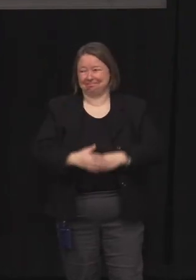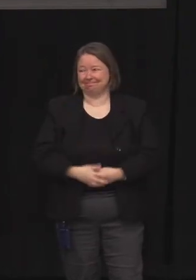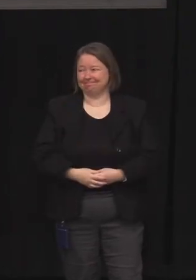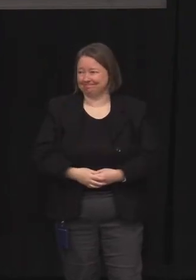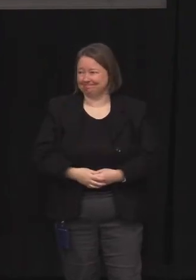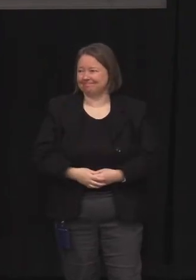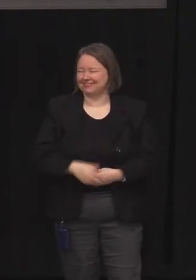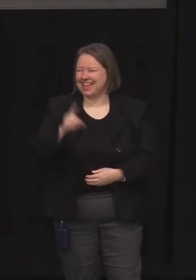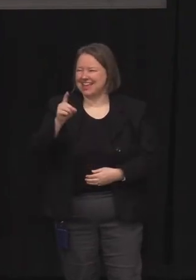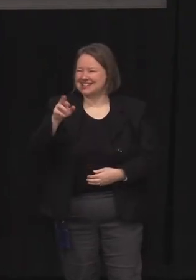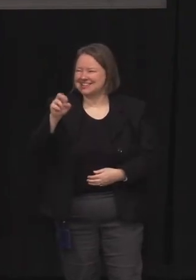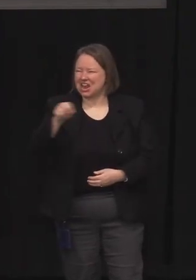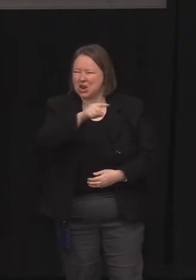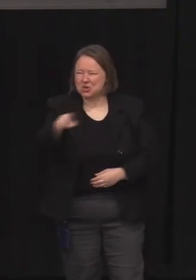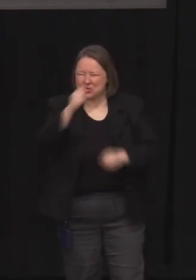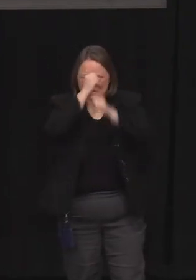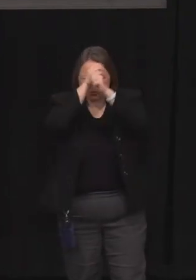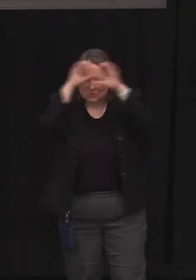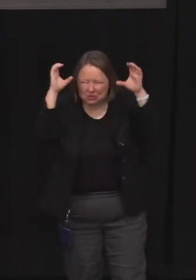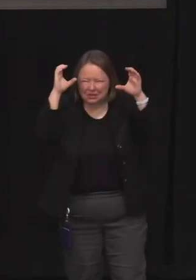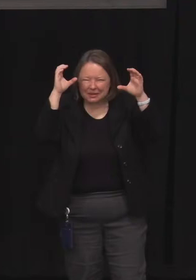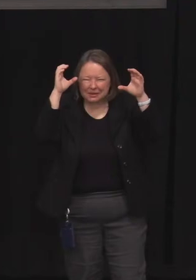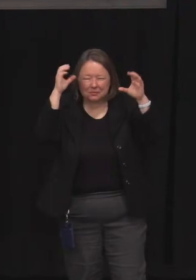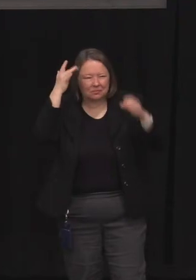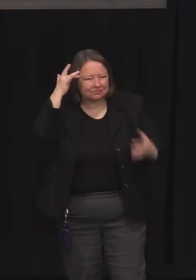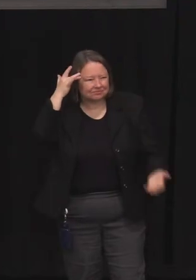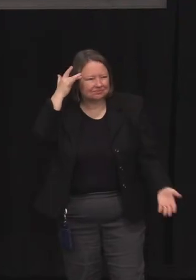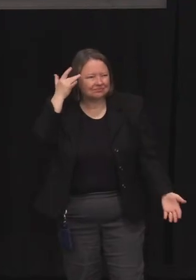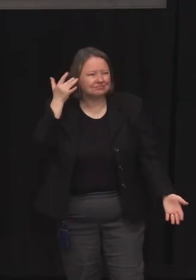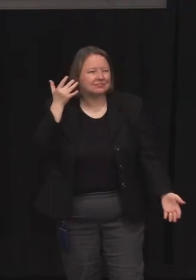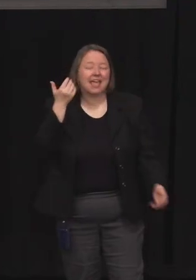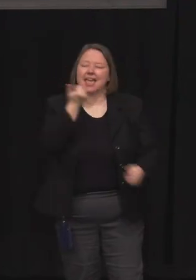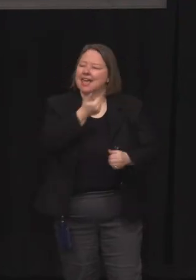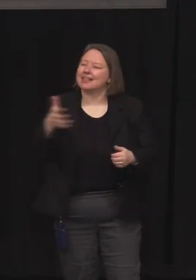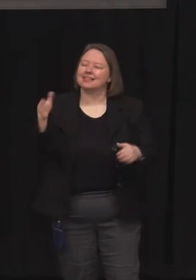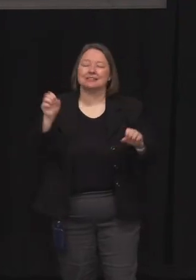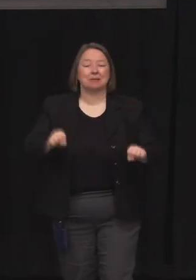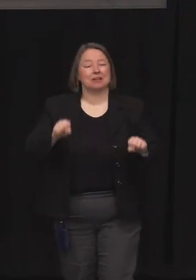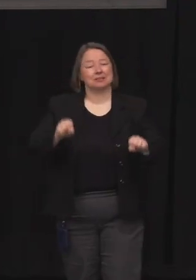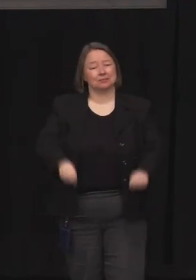I want to dare you to dream, because anything is possible.